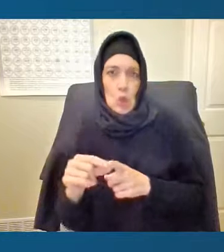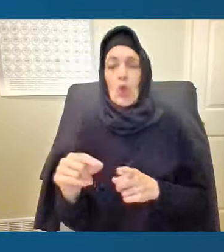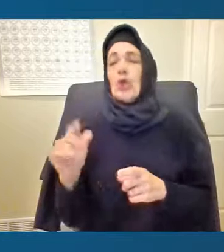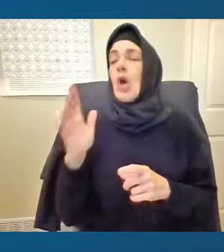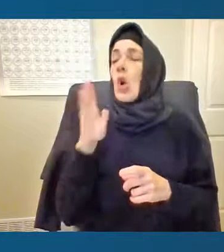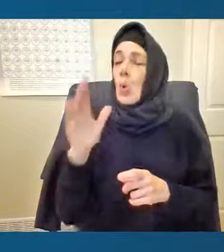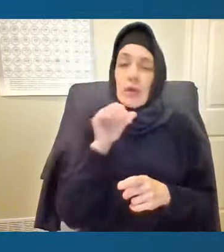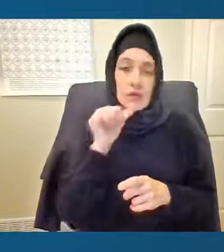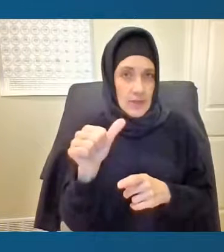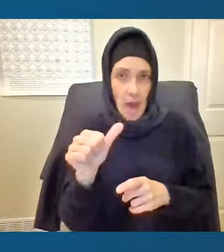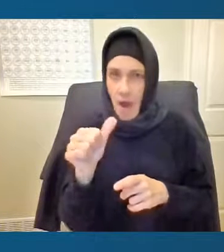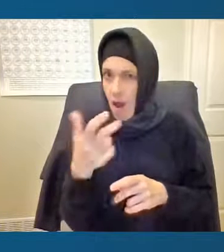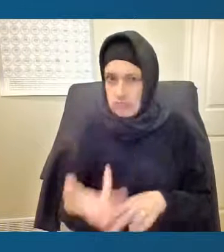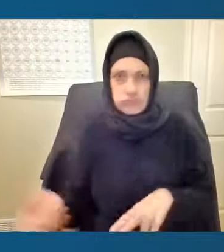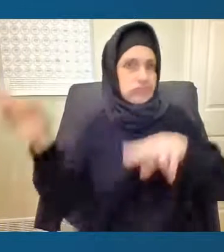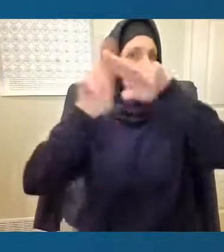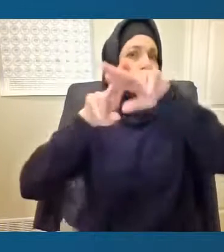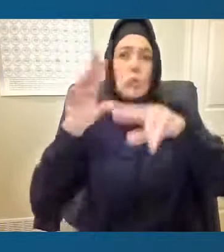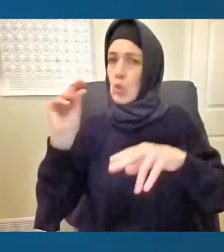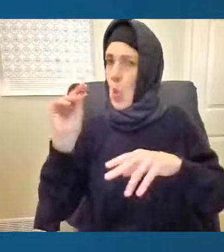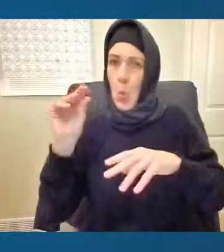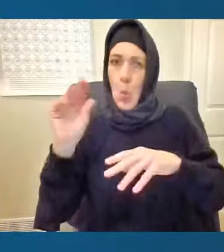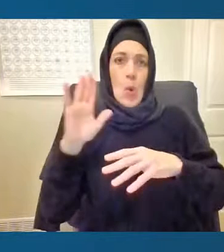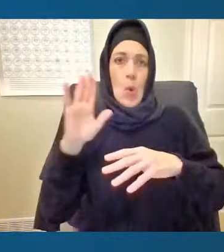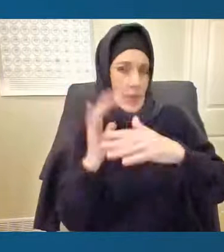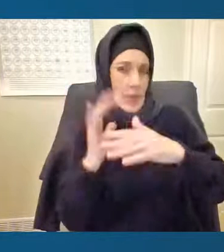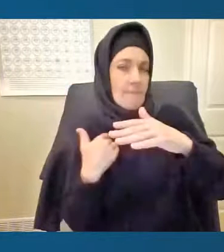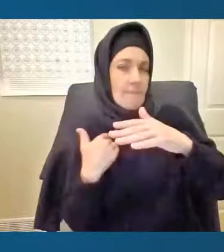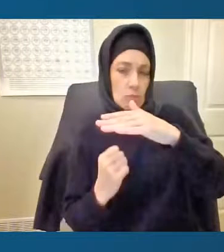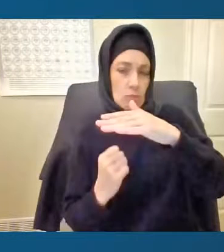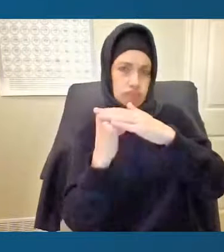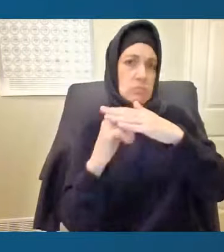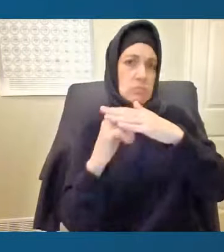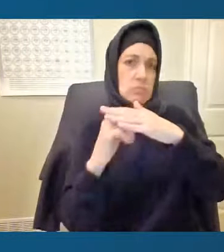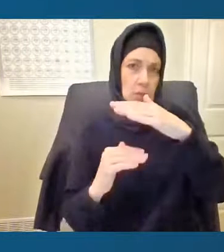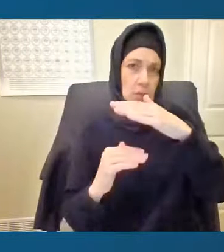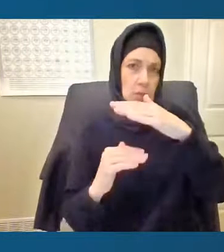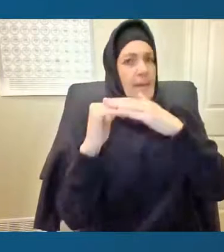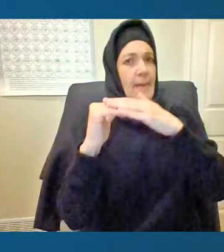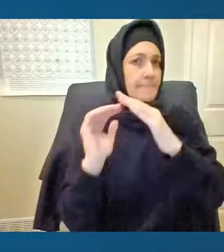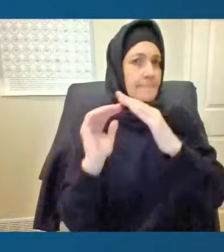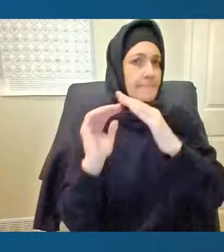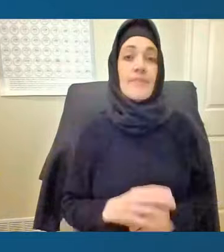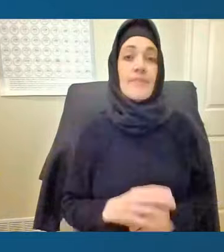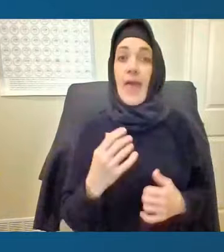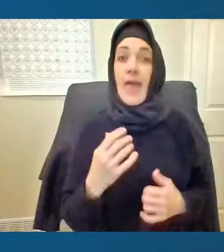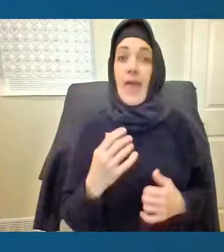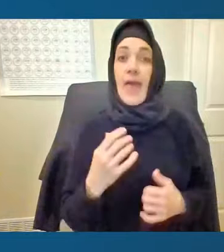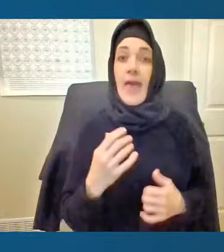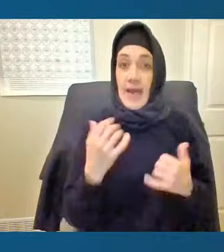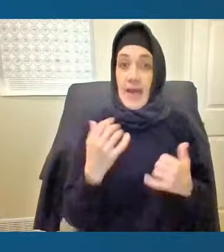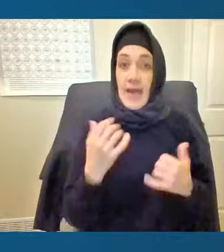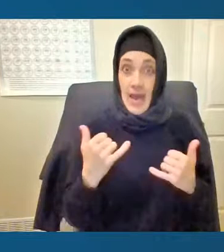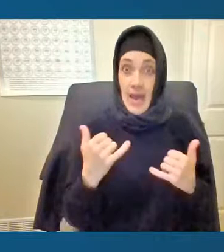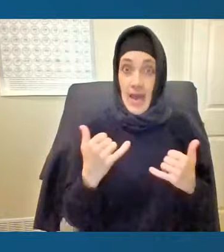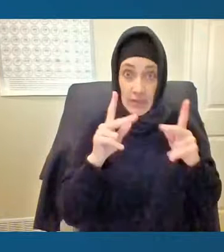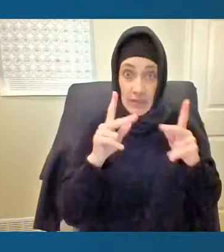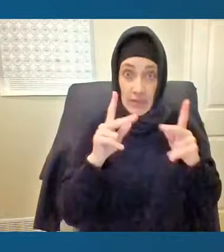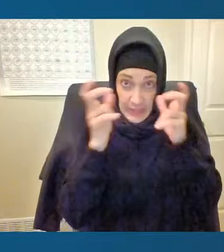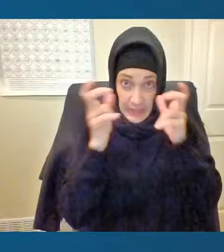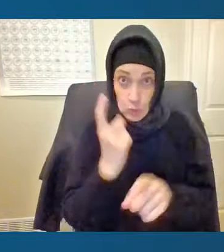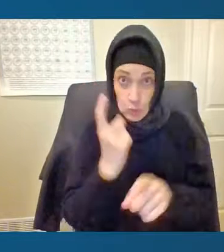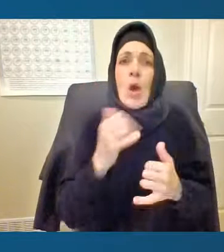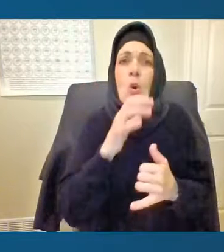up. You know what I mean? And there's this one auntie, elderly ajuza in the back of the room.